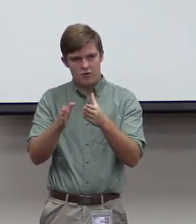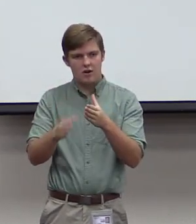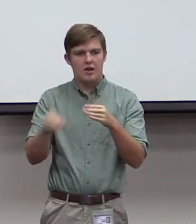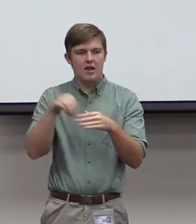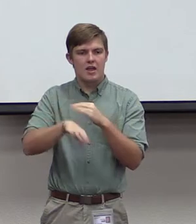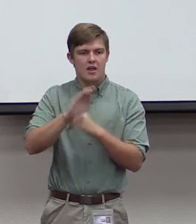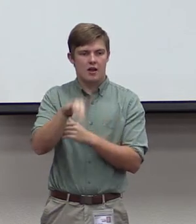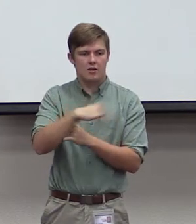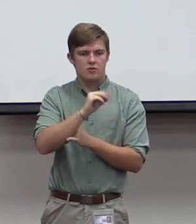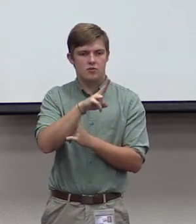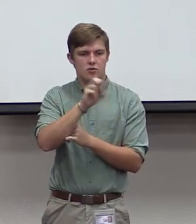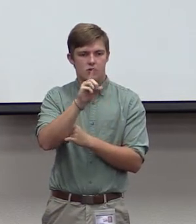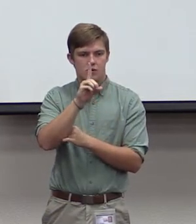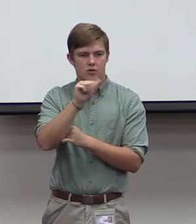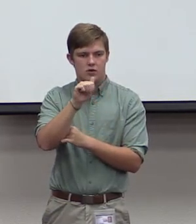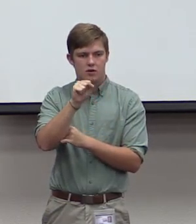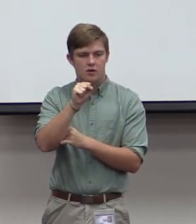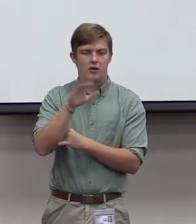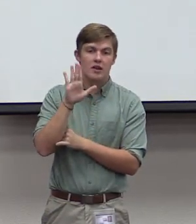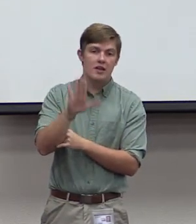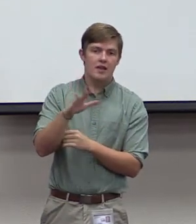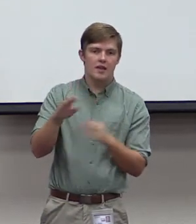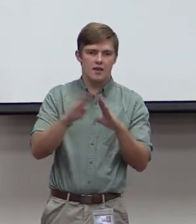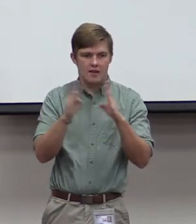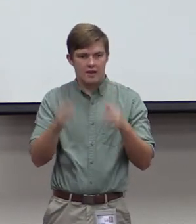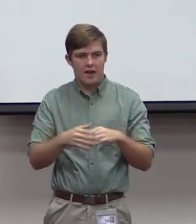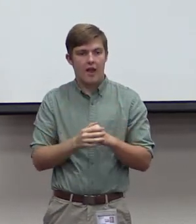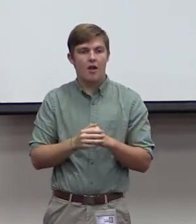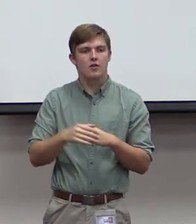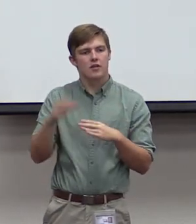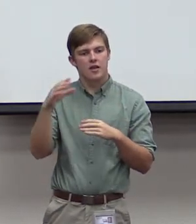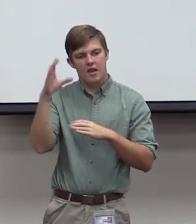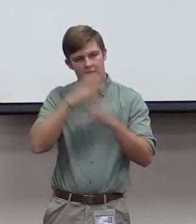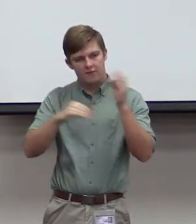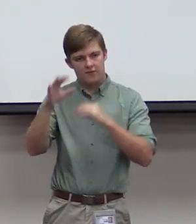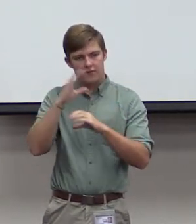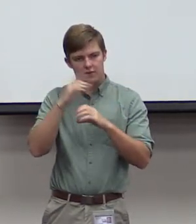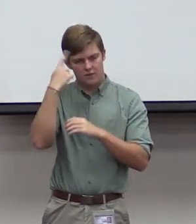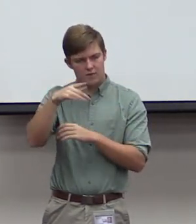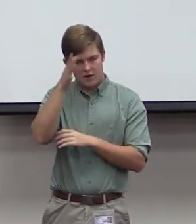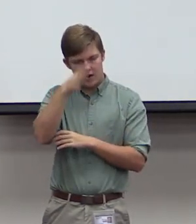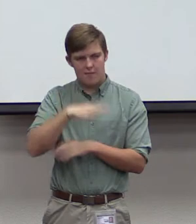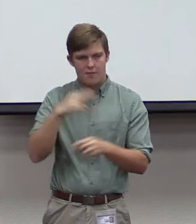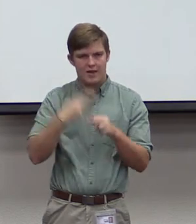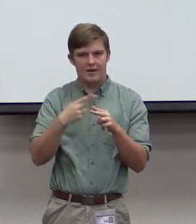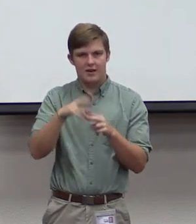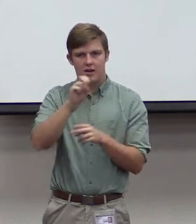for a man of Tarsus named Saul, for behold, he is praying.